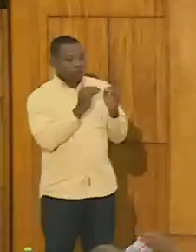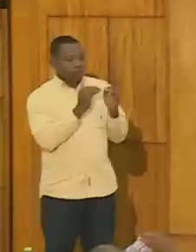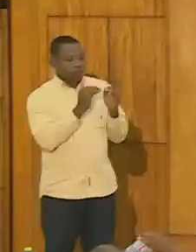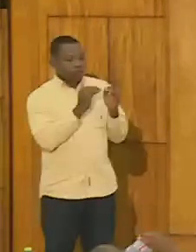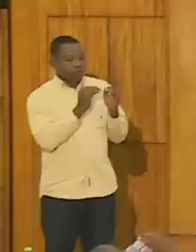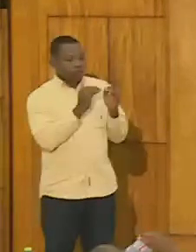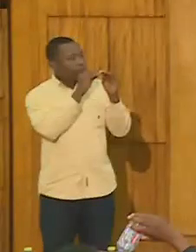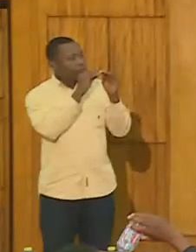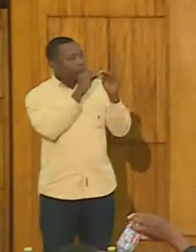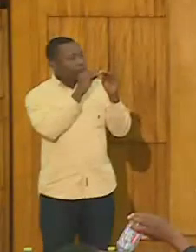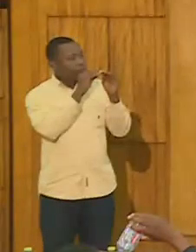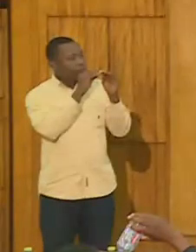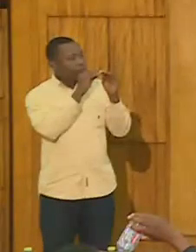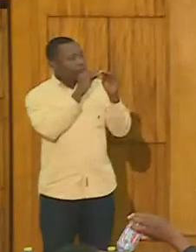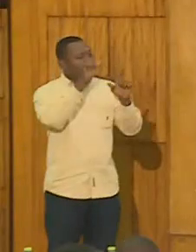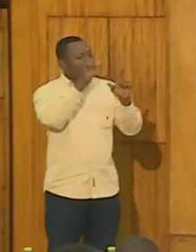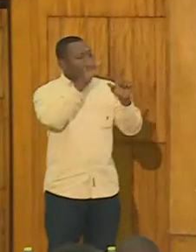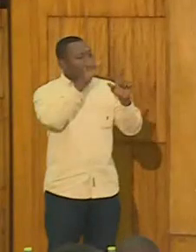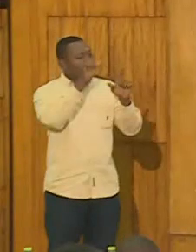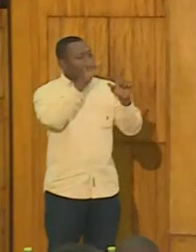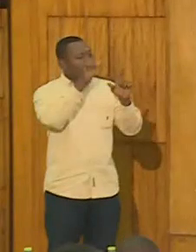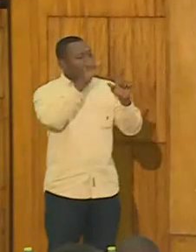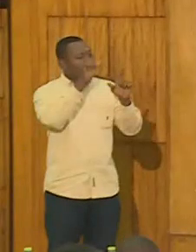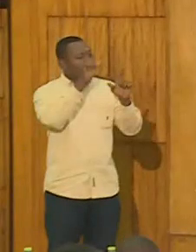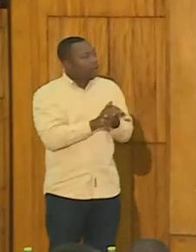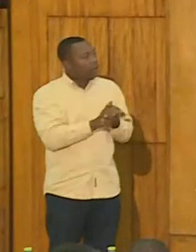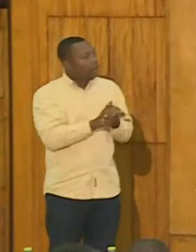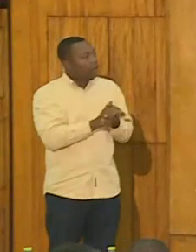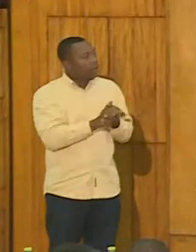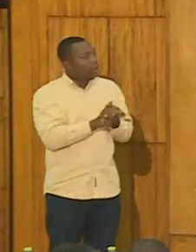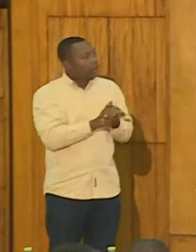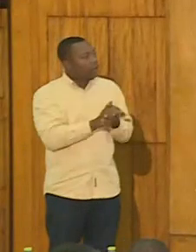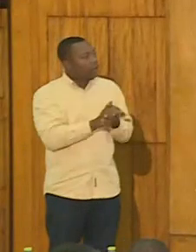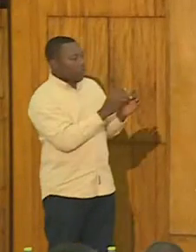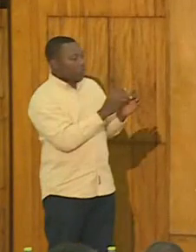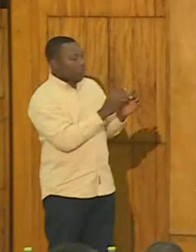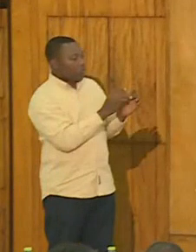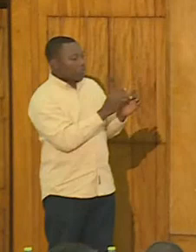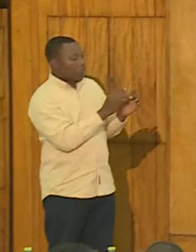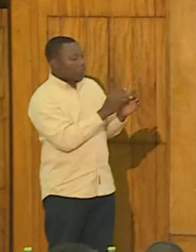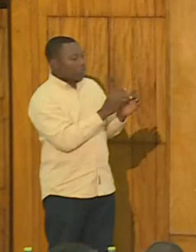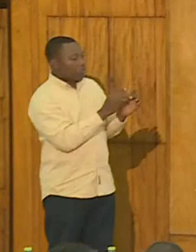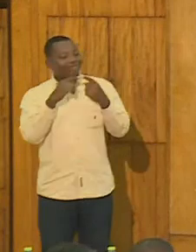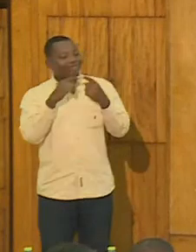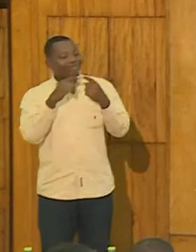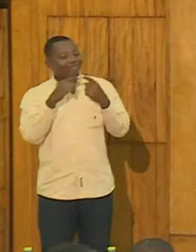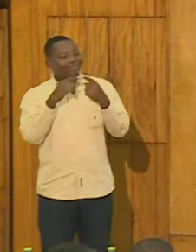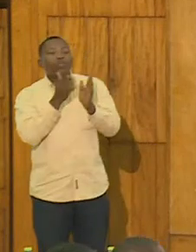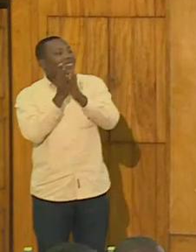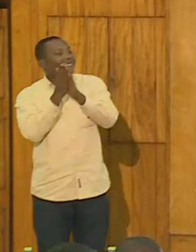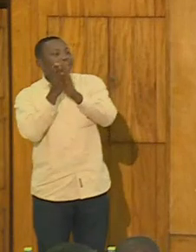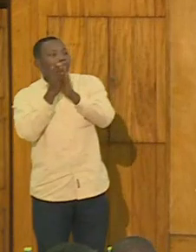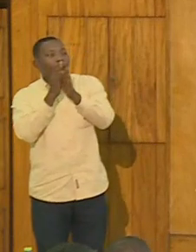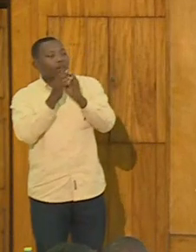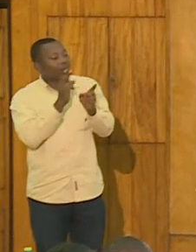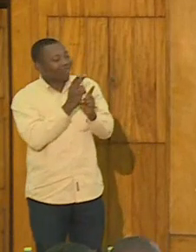that is taken to the lab, and it goes through a lab test, actually. So it's not a rapid test. There's no rapid test